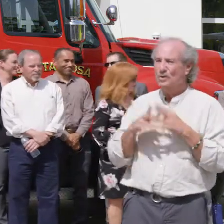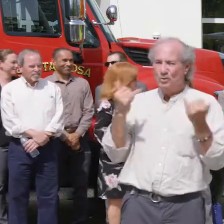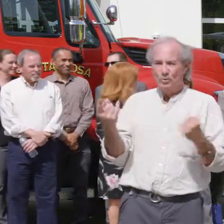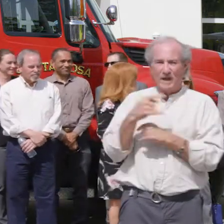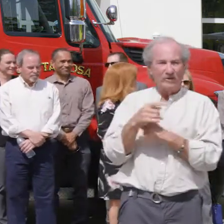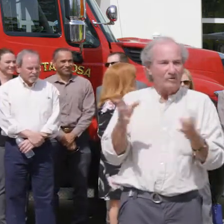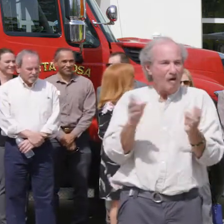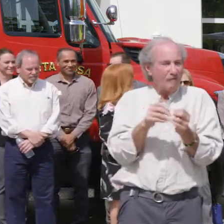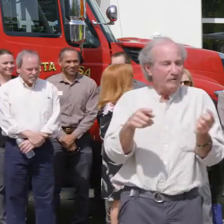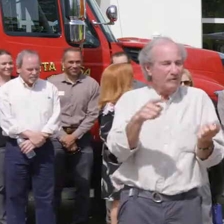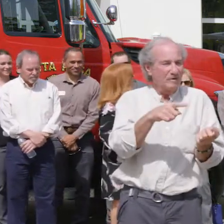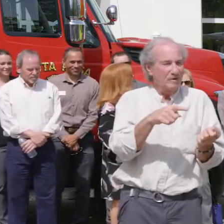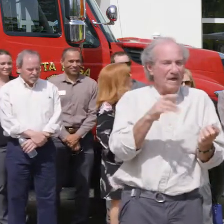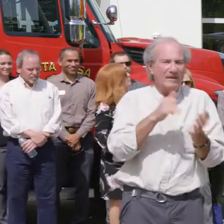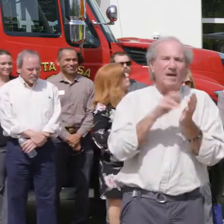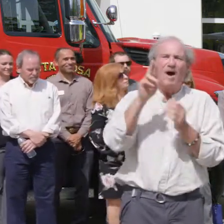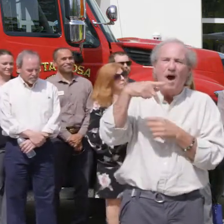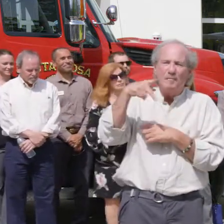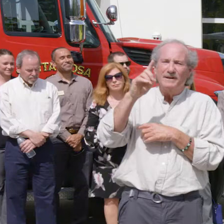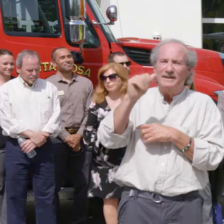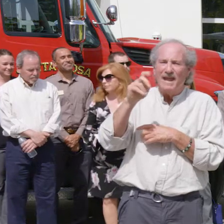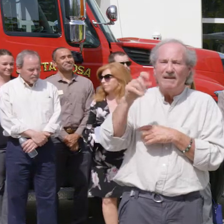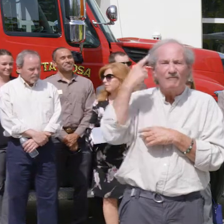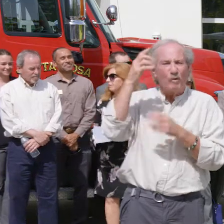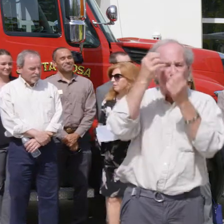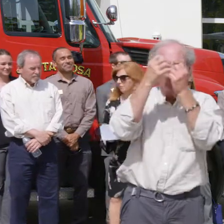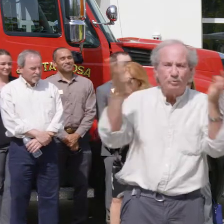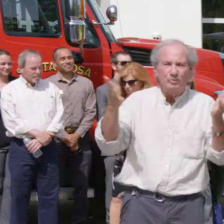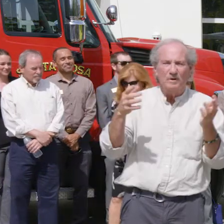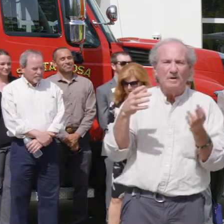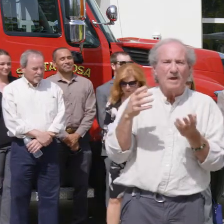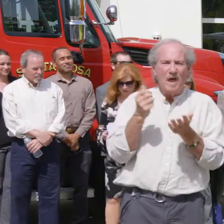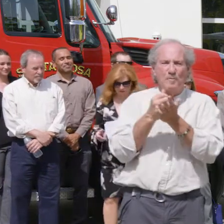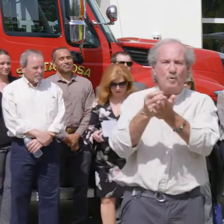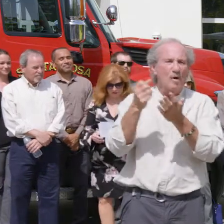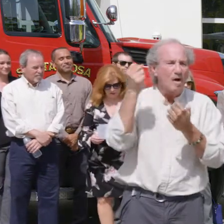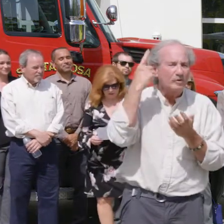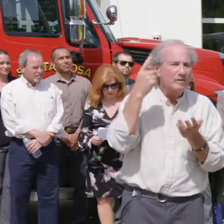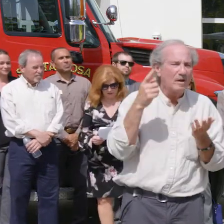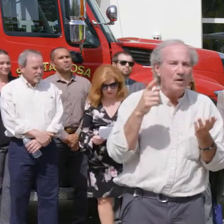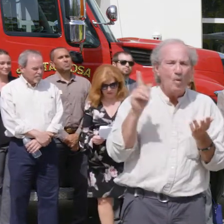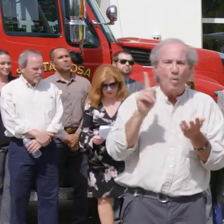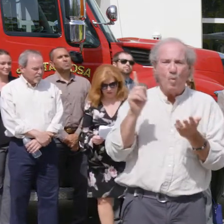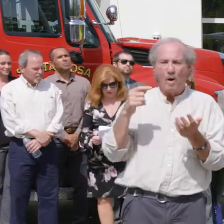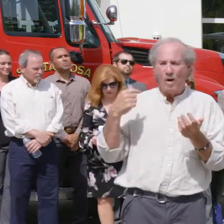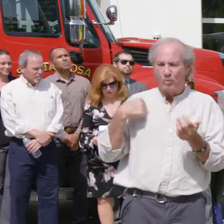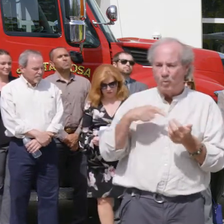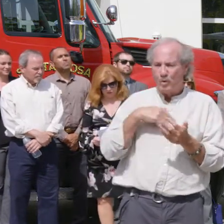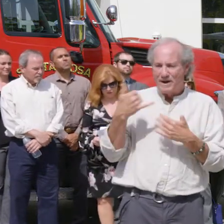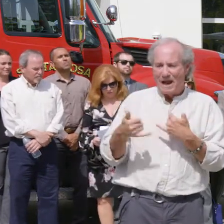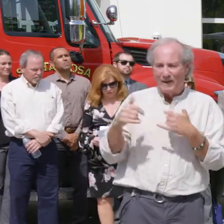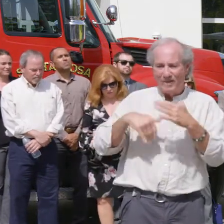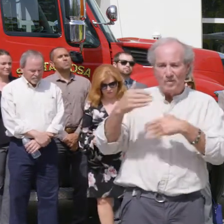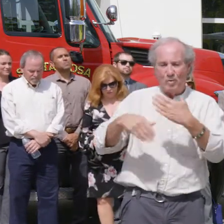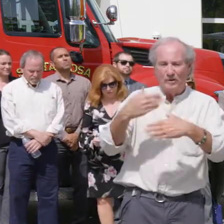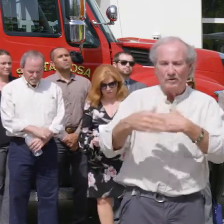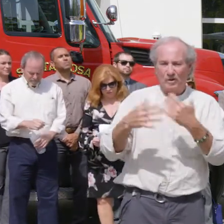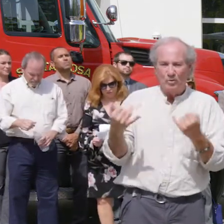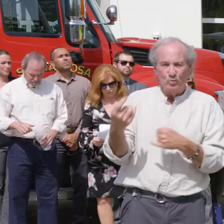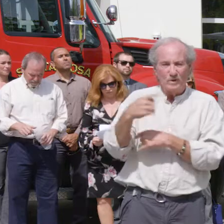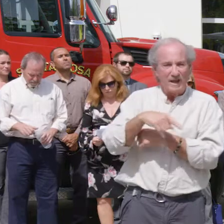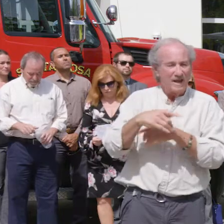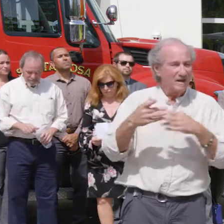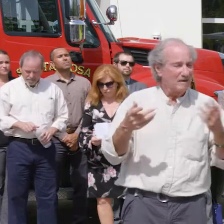Today's conference is really an update to provide you an understanding of kind of where we're at. And really today